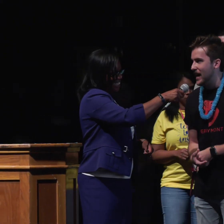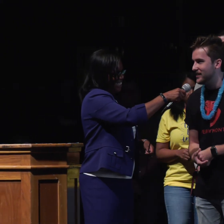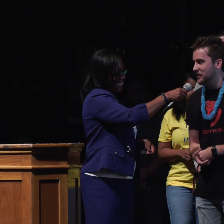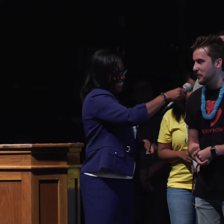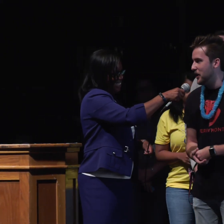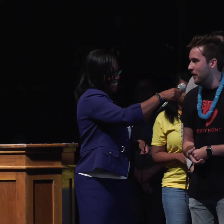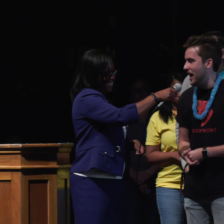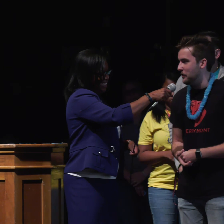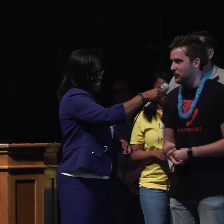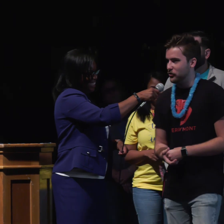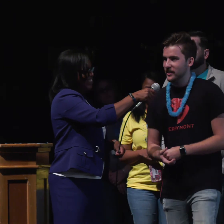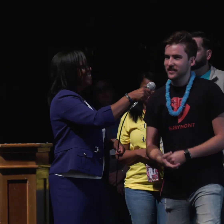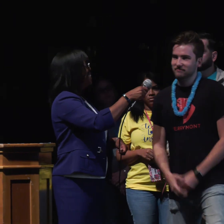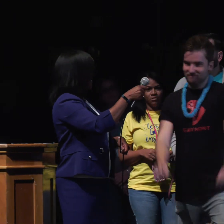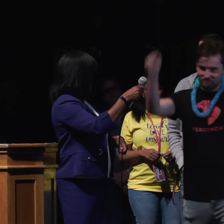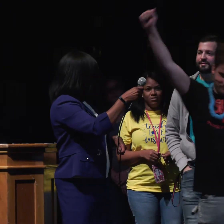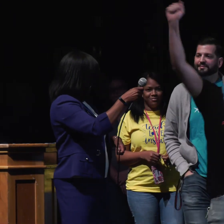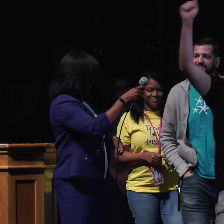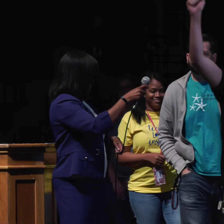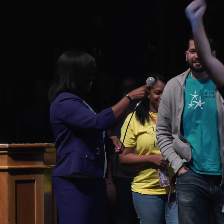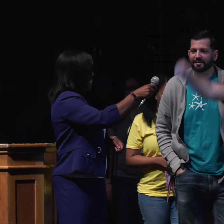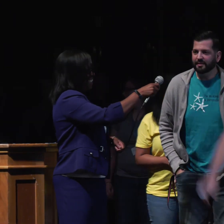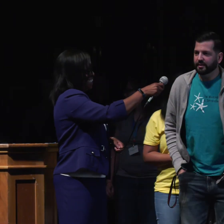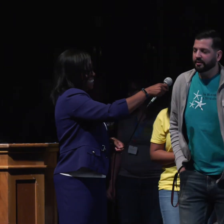Brandon Jackson, Perrymont Elementary.